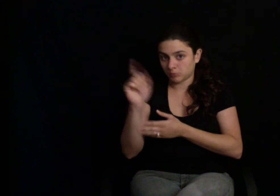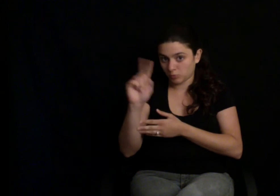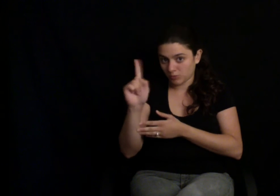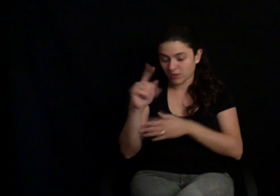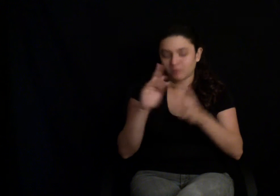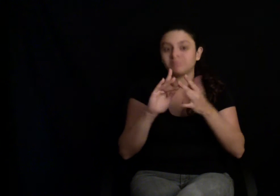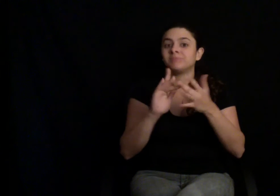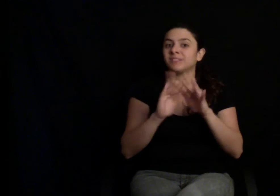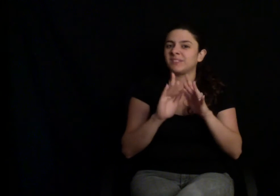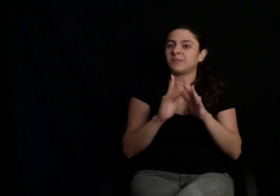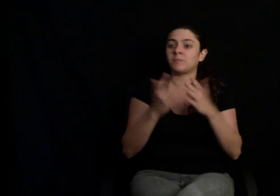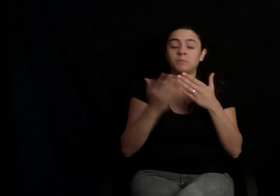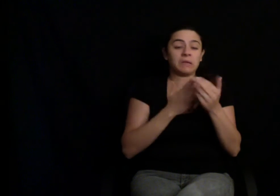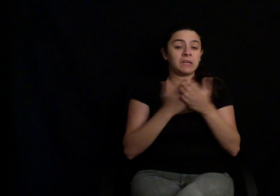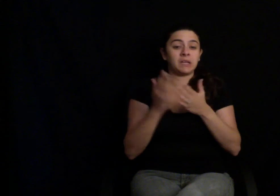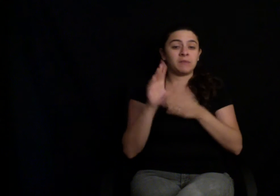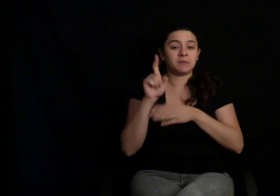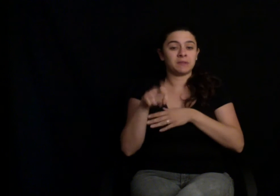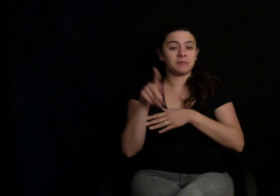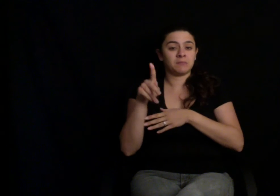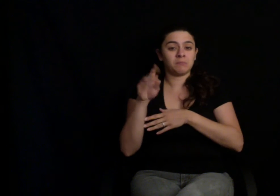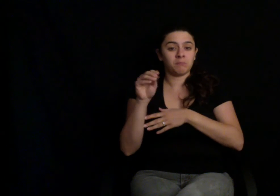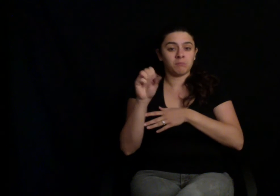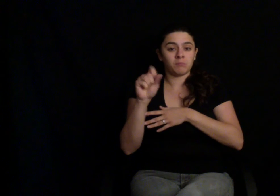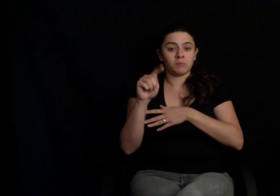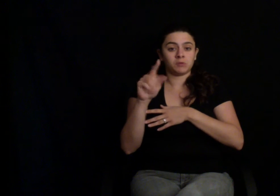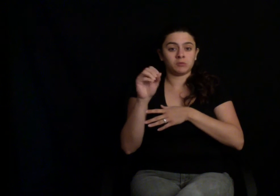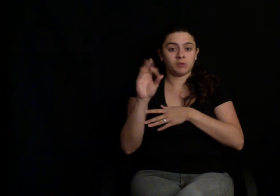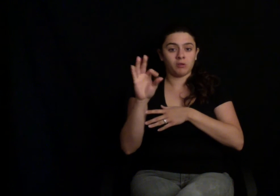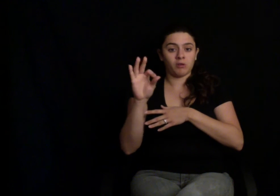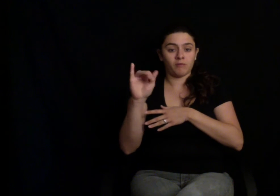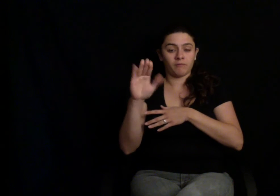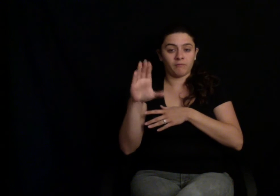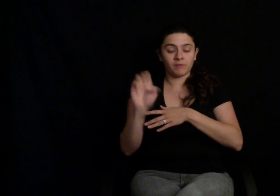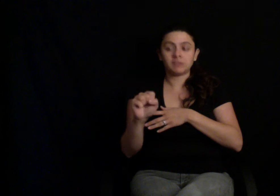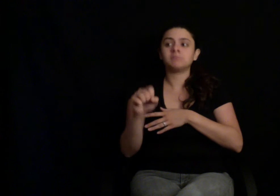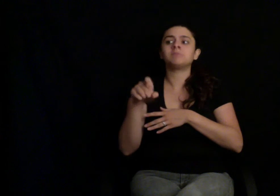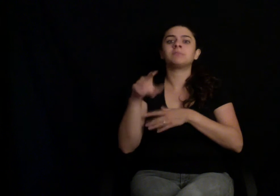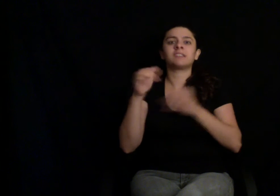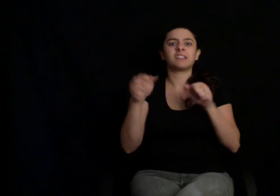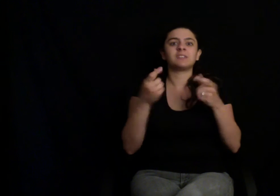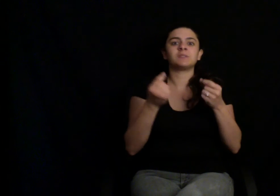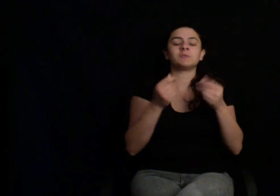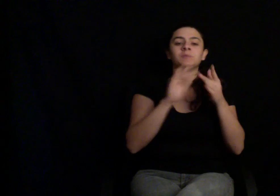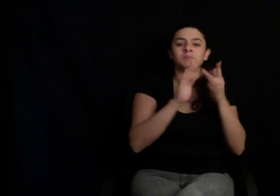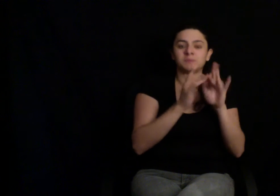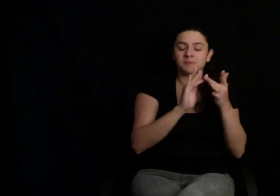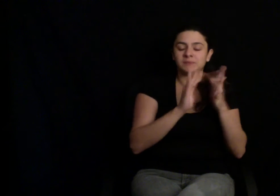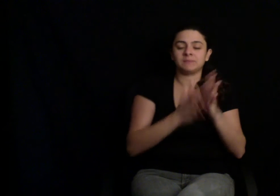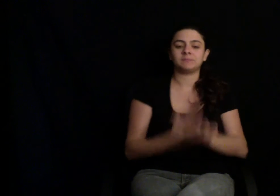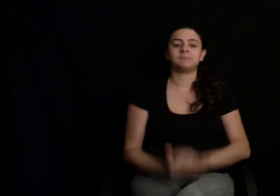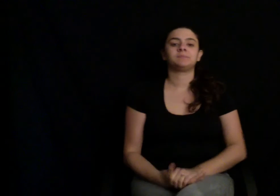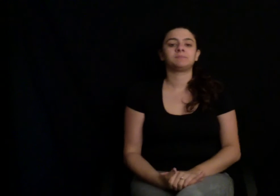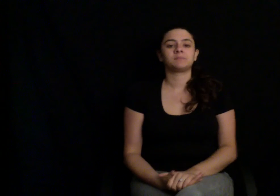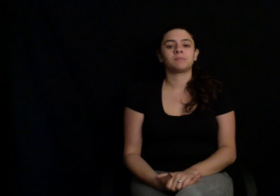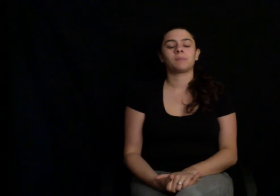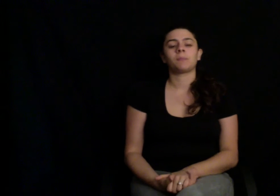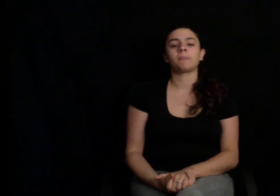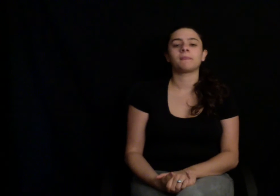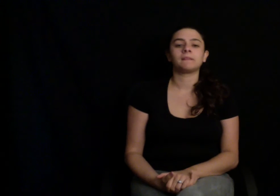you can do right now from your desk with Stamps.com. You can buy and print official U.S. postage for any letter or package using your own computer and